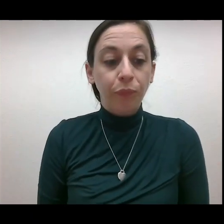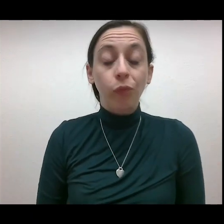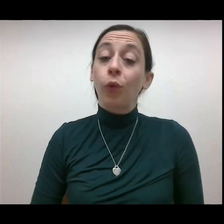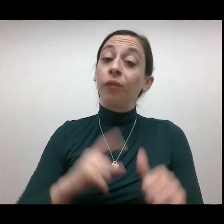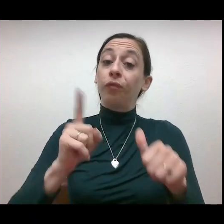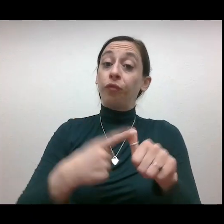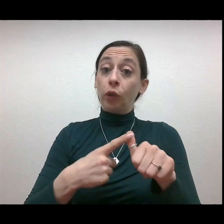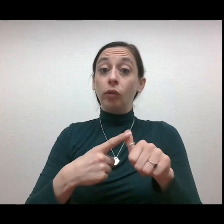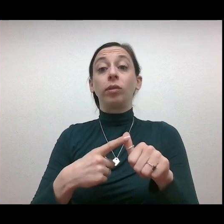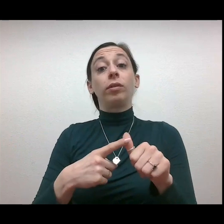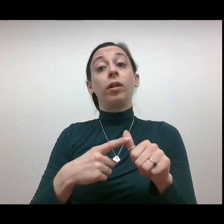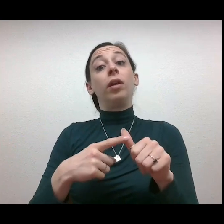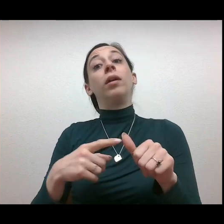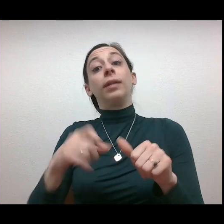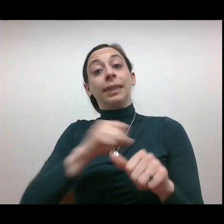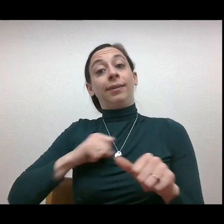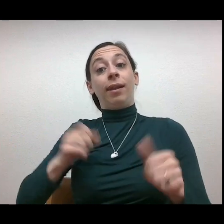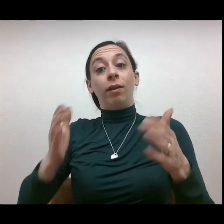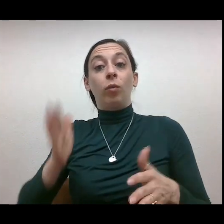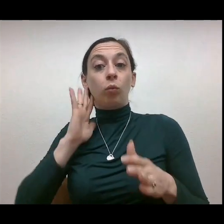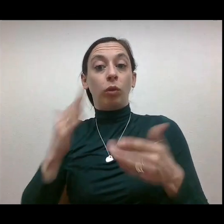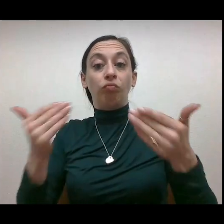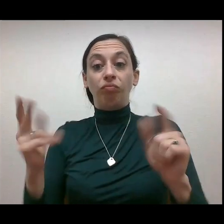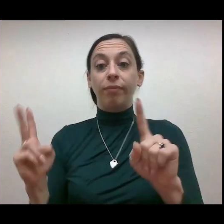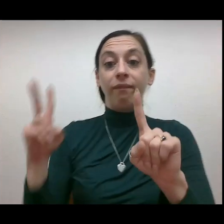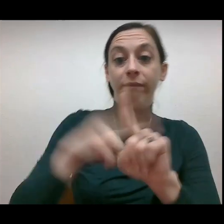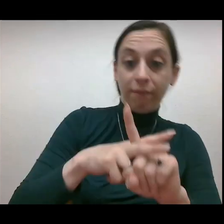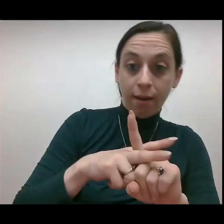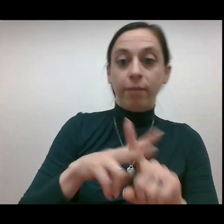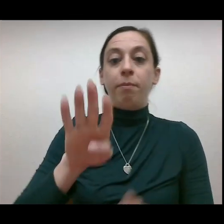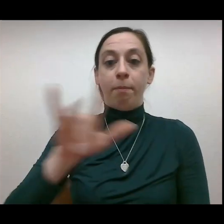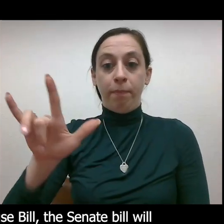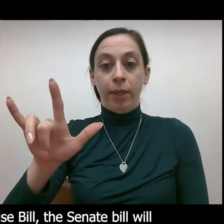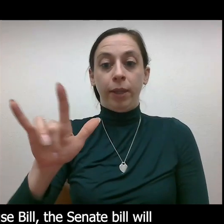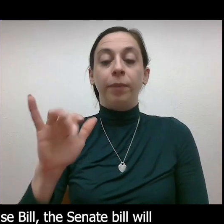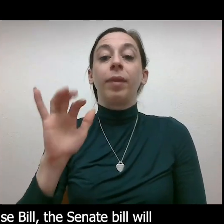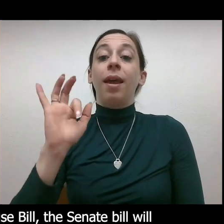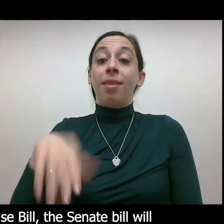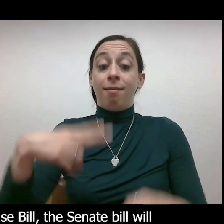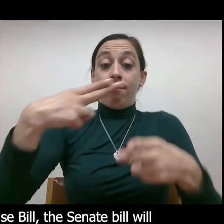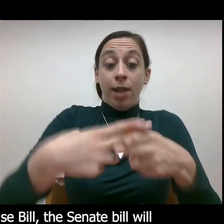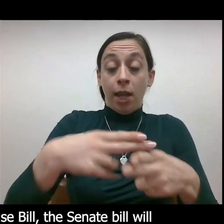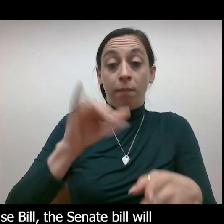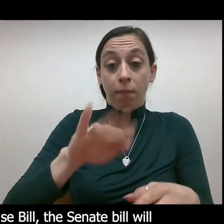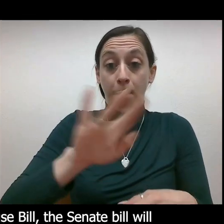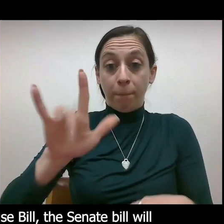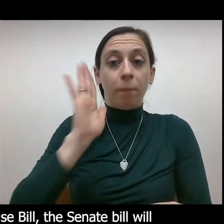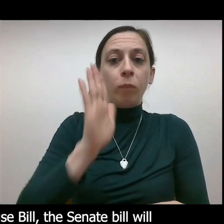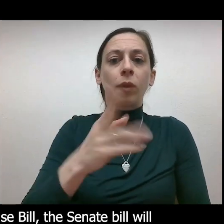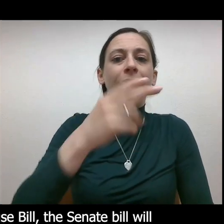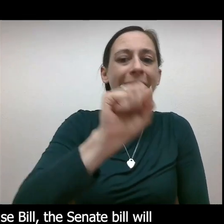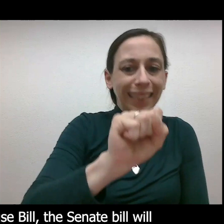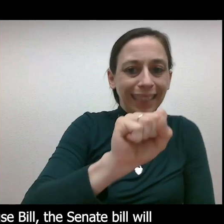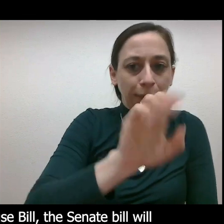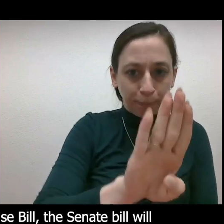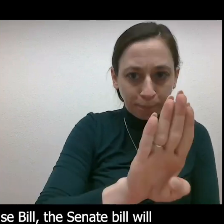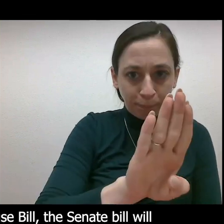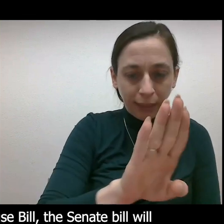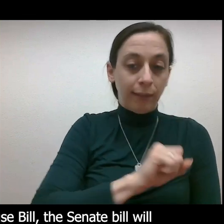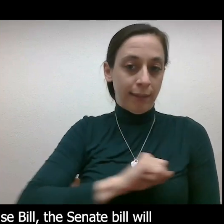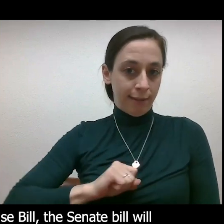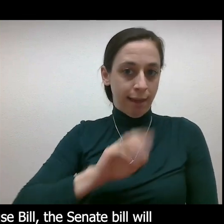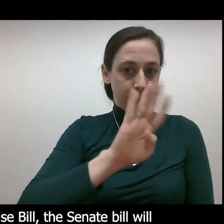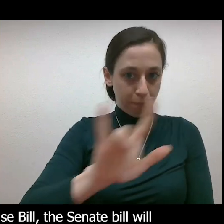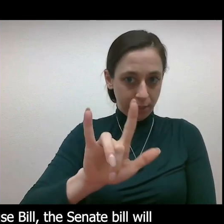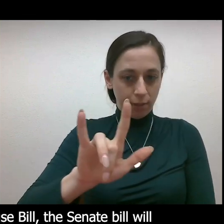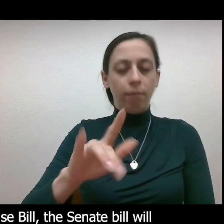in the Senate. So first, a senator will go ahead and file the bill. Just like the House has HB for